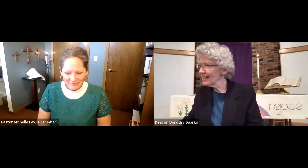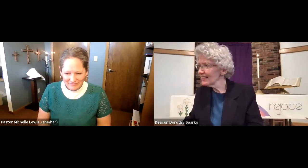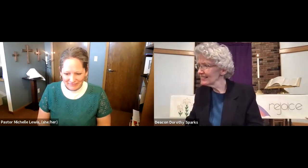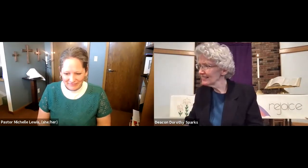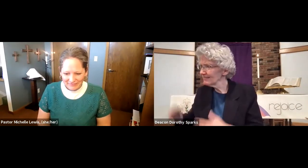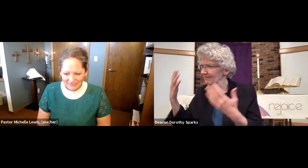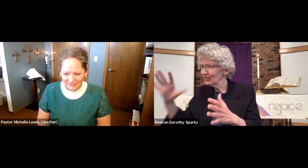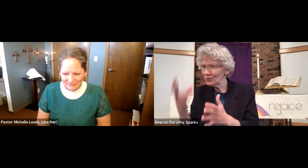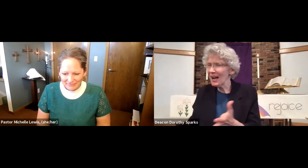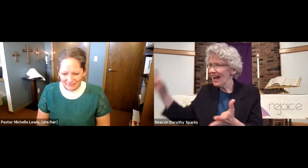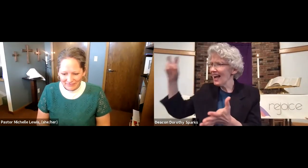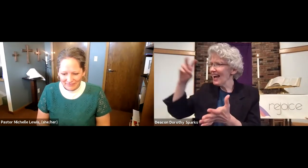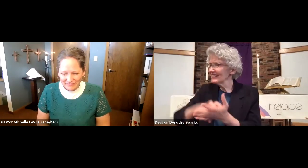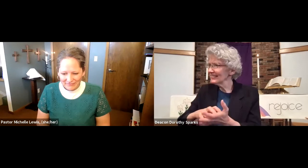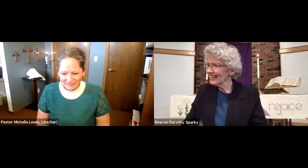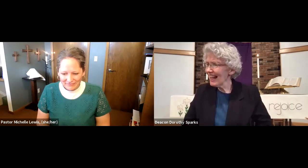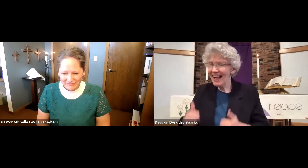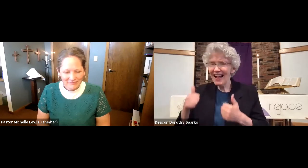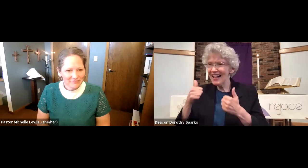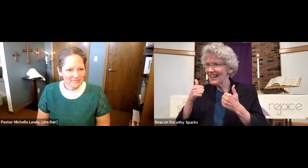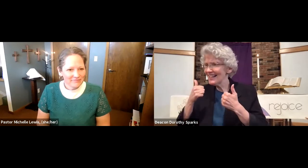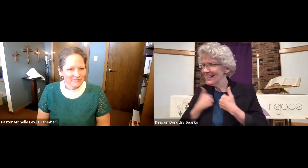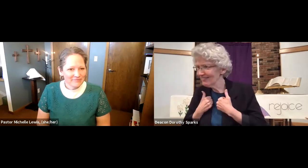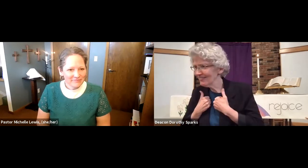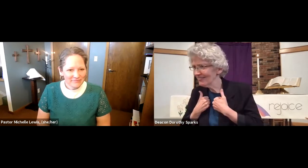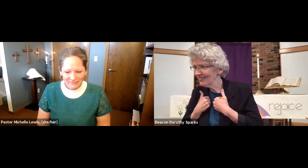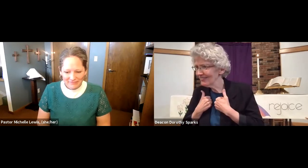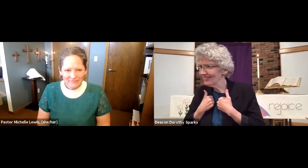Sending. Hallelujah. Christ is risen.